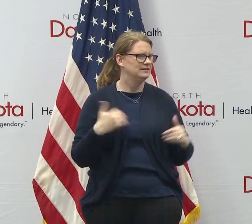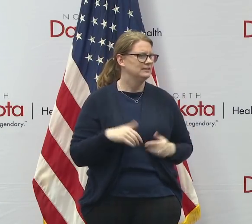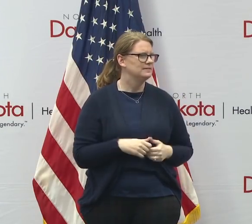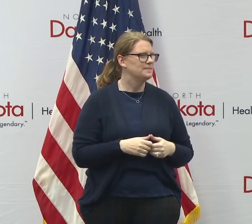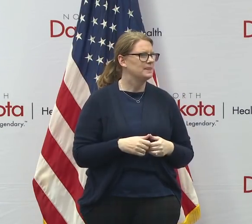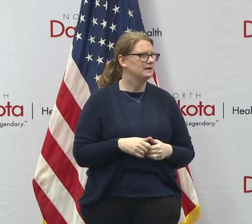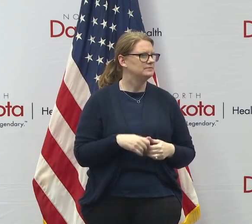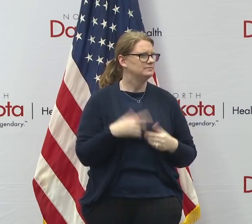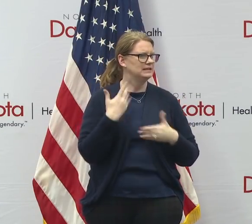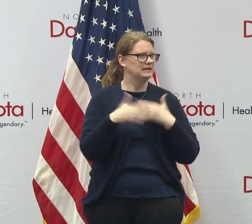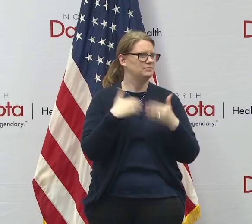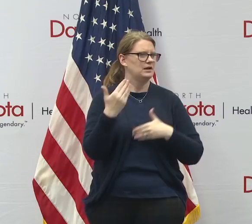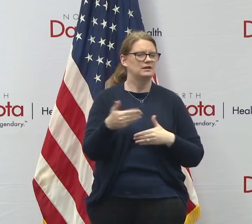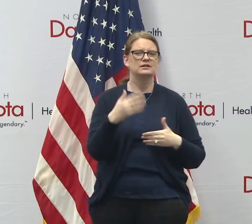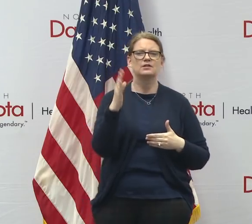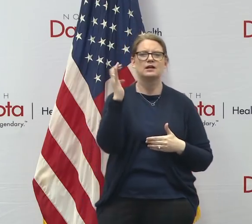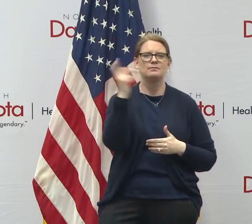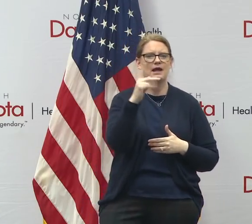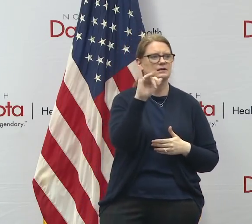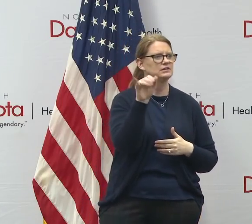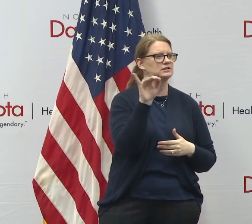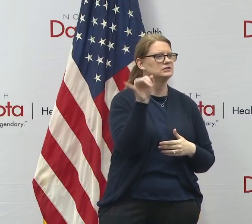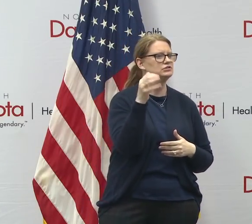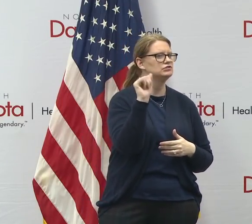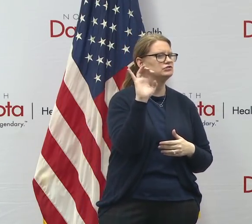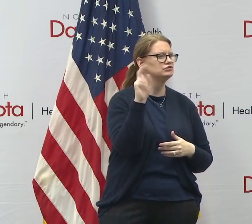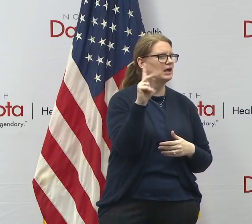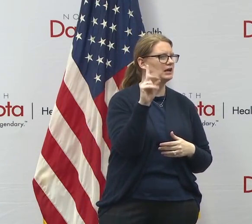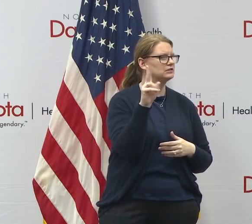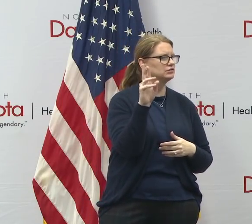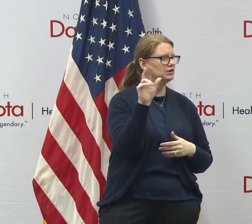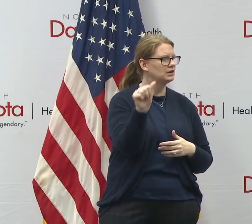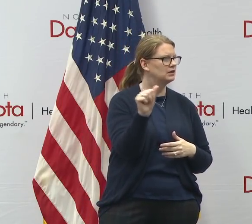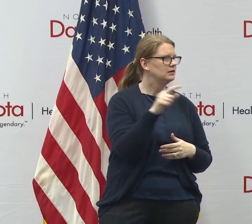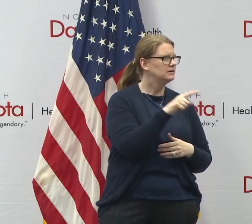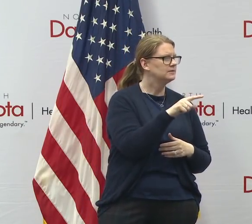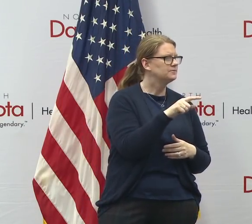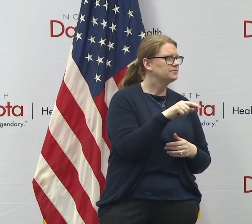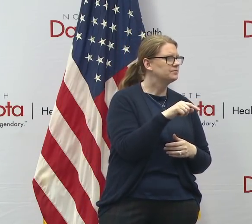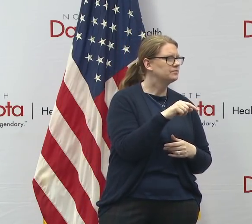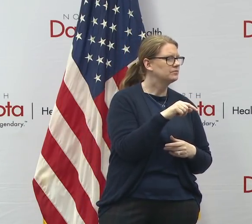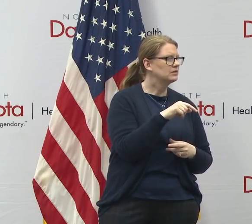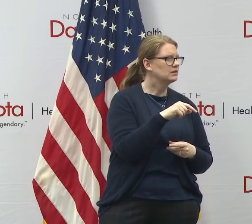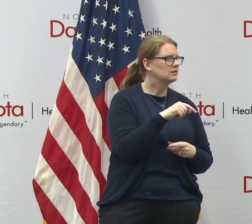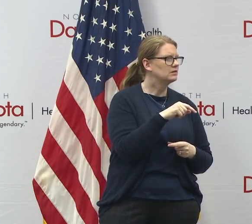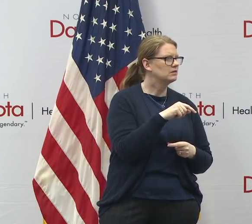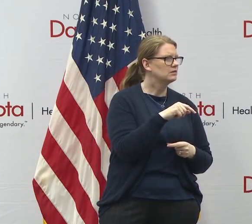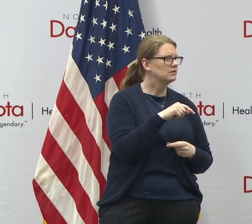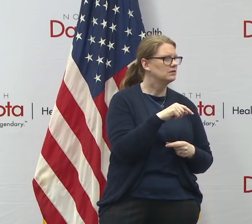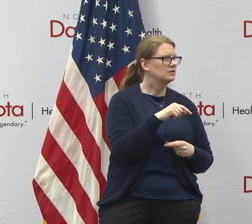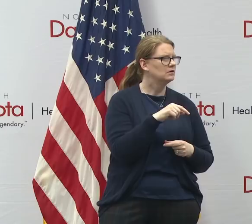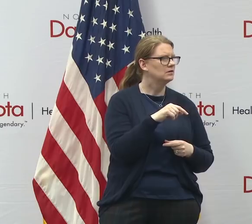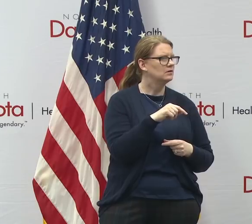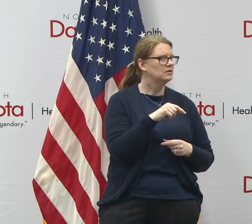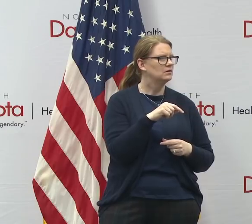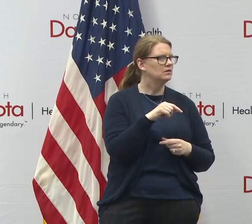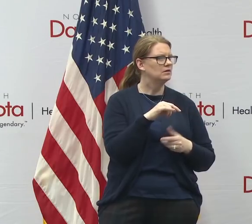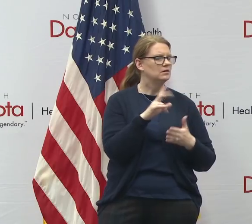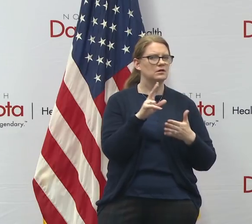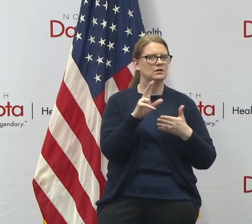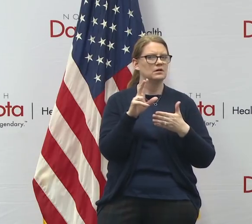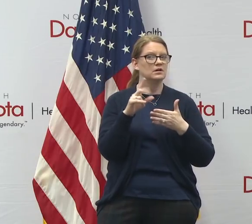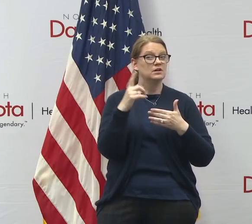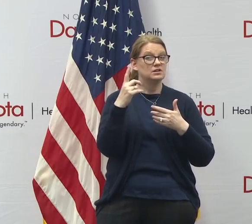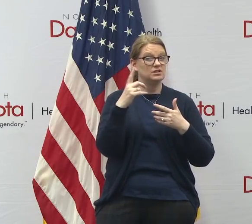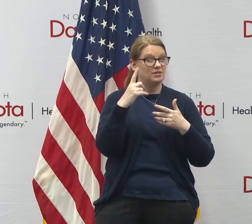running. Question back to Jack Dura. Correct me if I'm wrong, Governor, but did you say we're potentially 3 to 4 weeks out from the peak